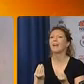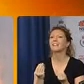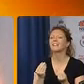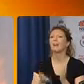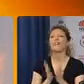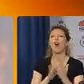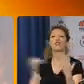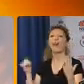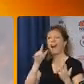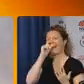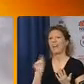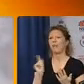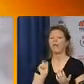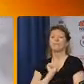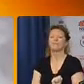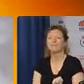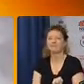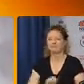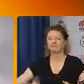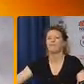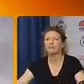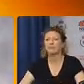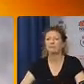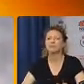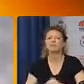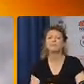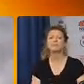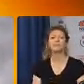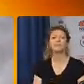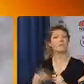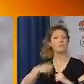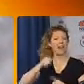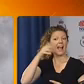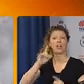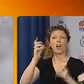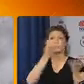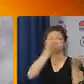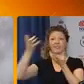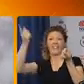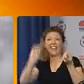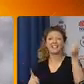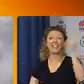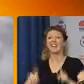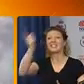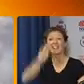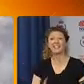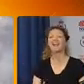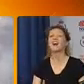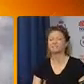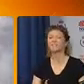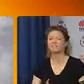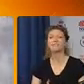we've also seen, which is challenging as a result of the thunderstorm activity, is some fairly extensive lightning